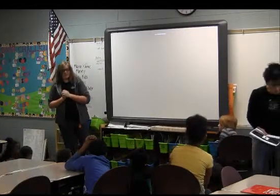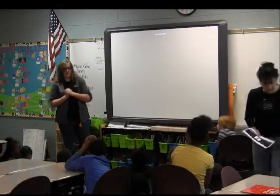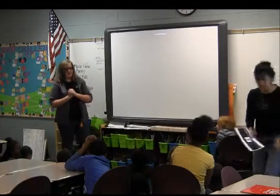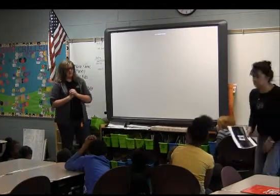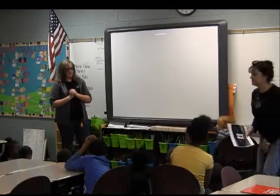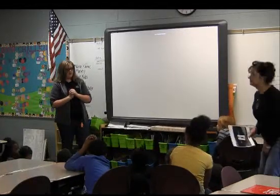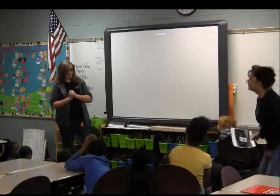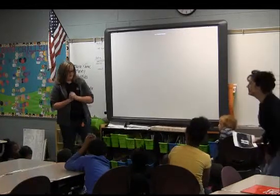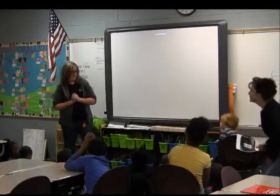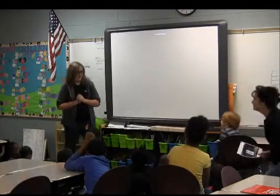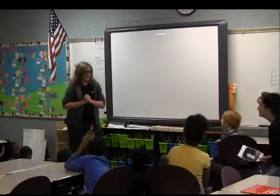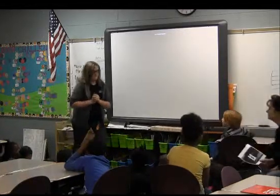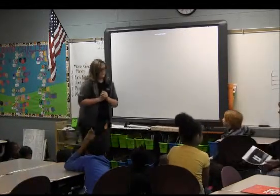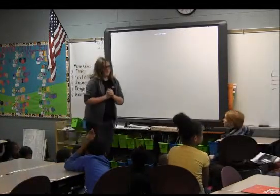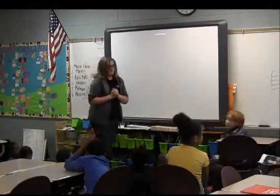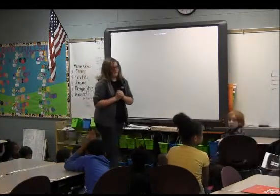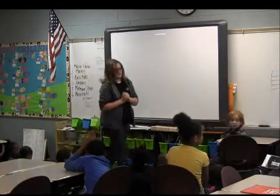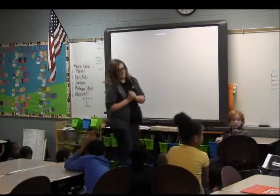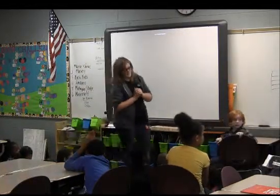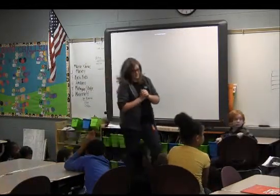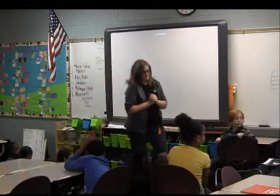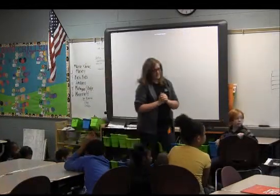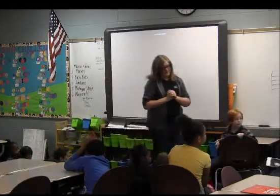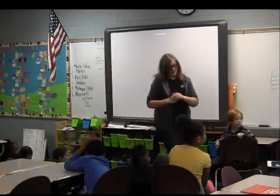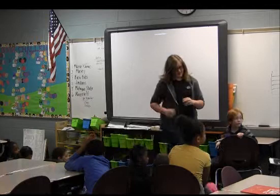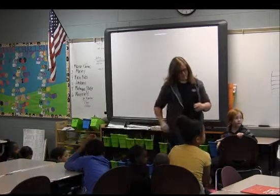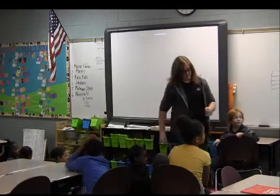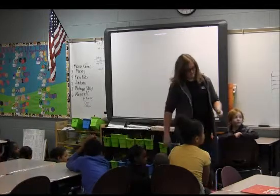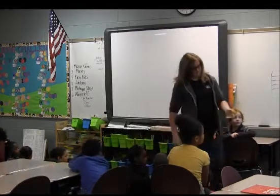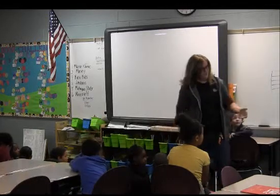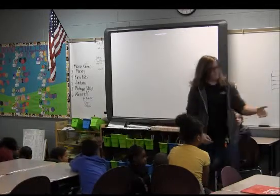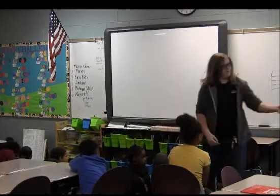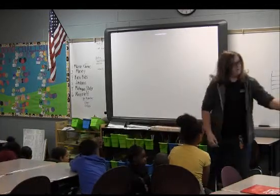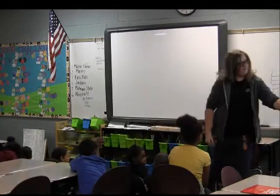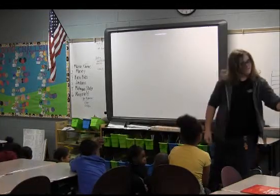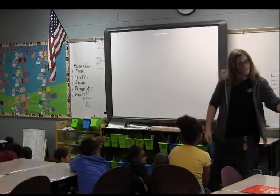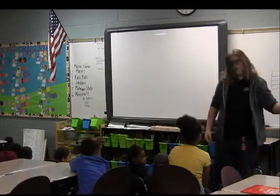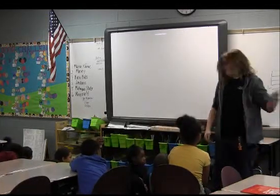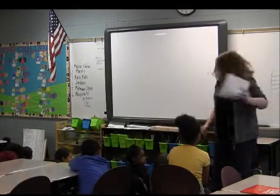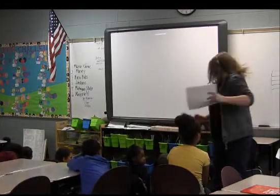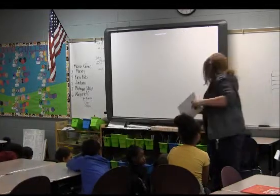with the alphabet on them that I would like to hand out to you guys.